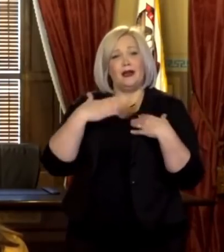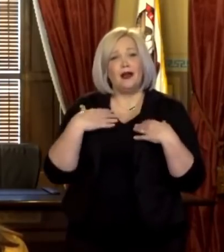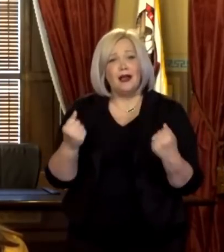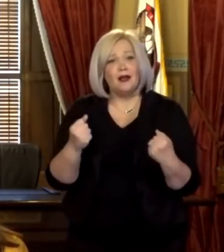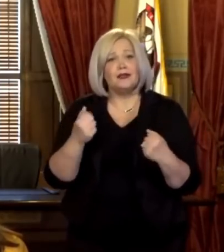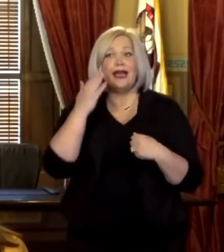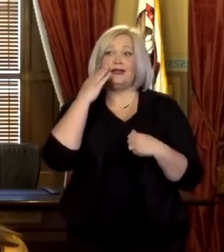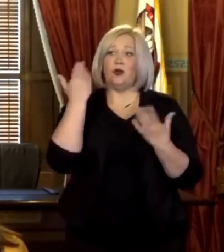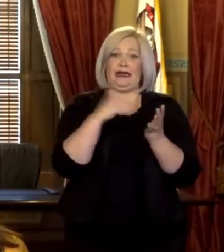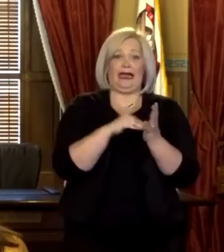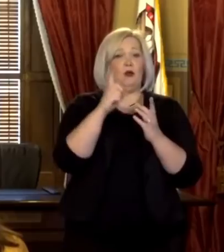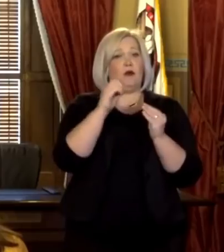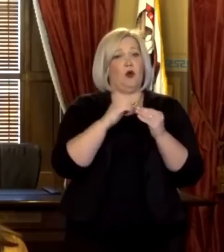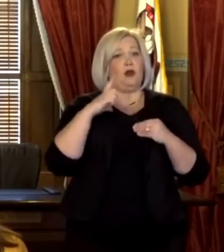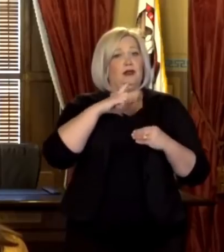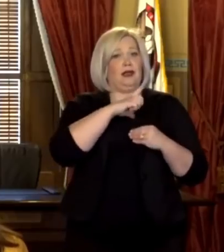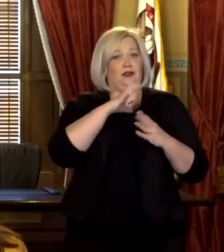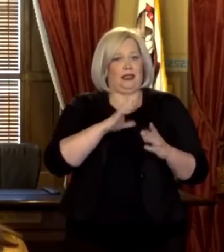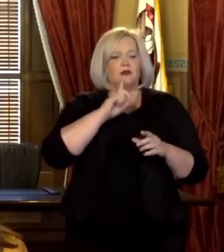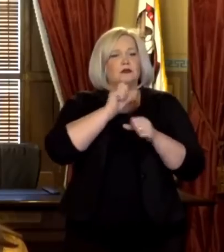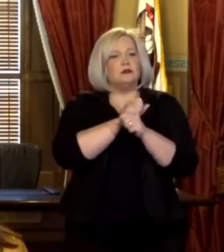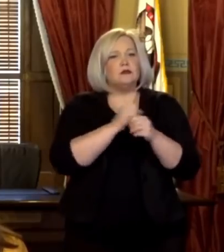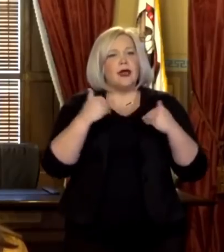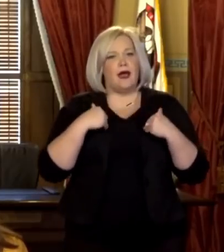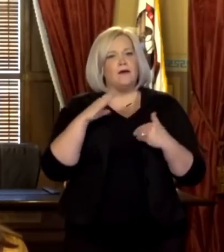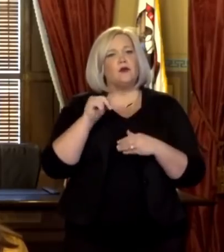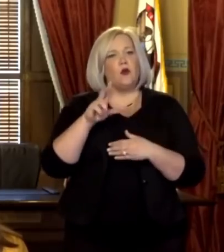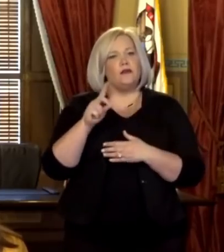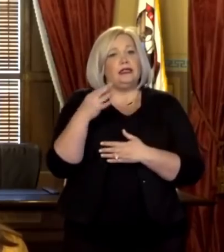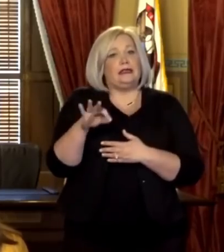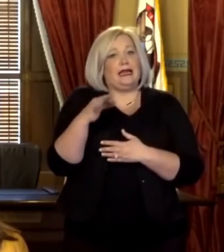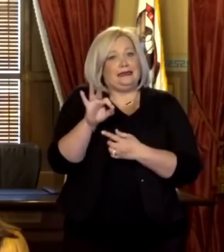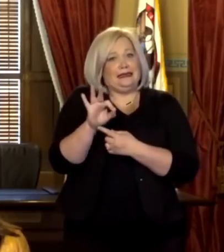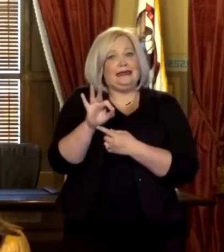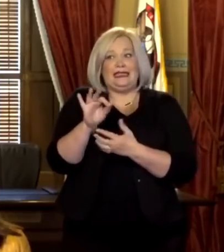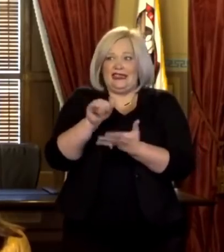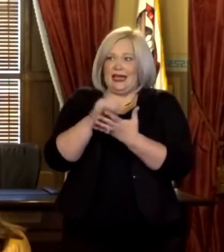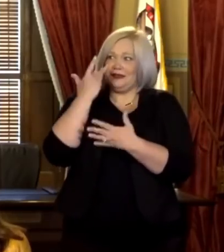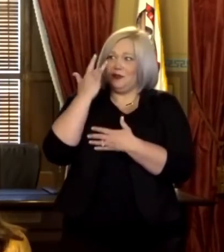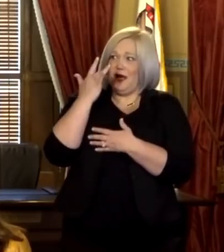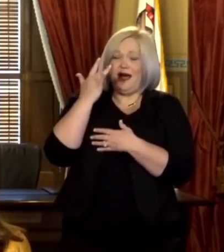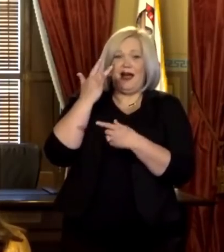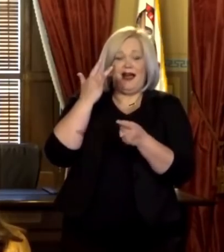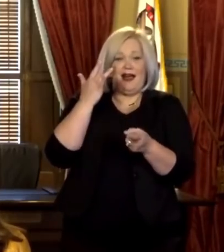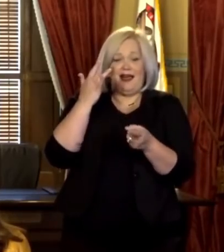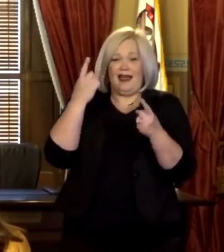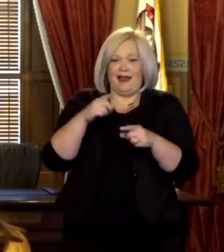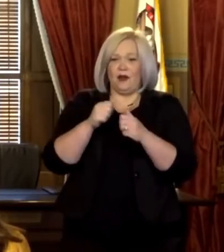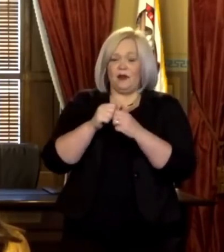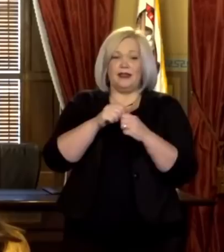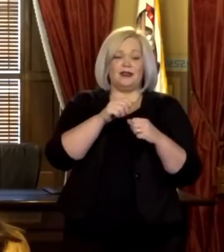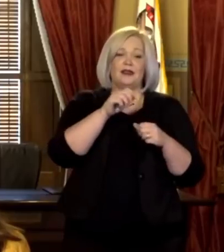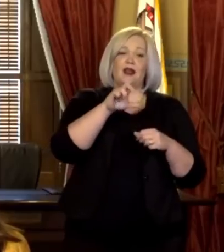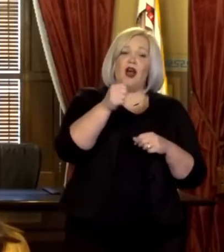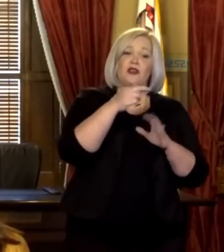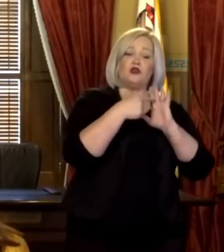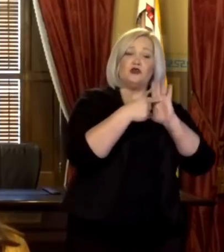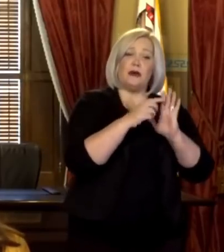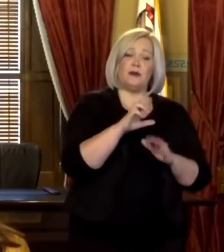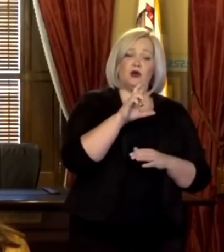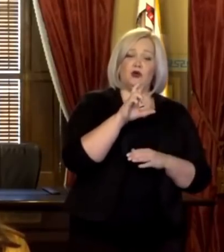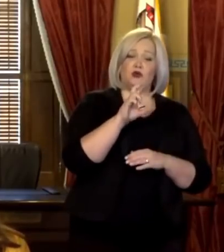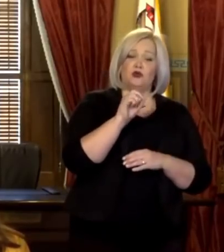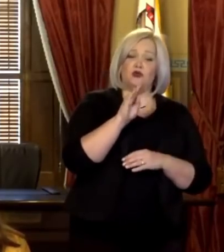legislator today was found to be positive for COVID-19, and it's precisely why, in the wake of Representative Robinson's